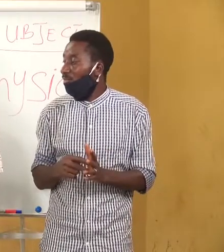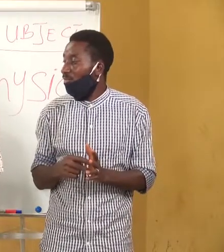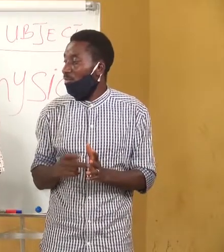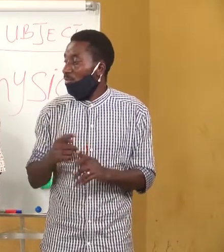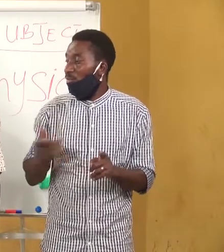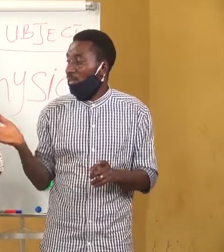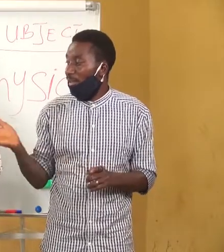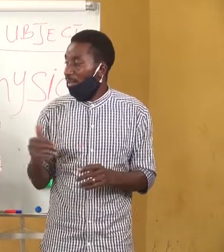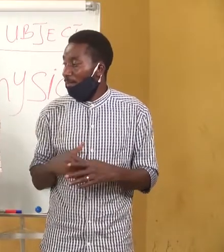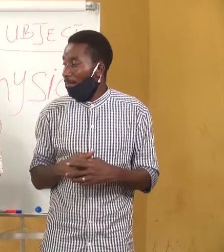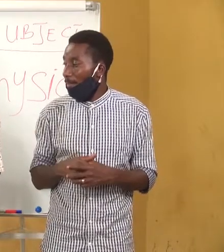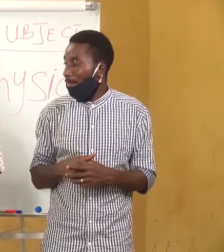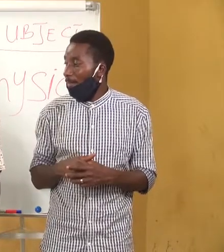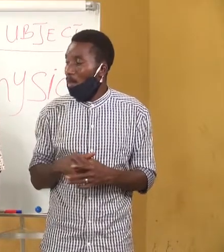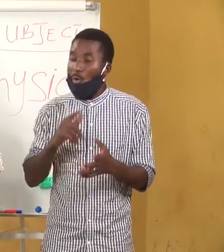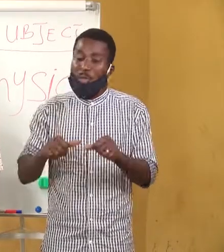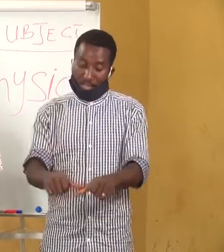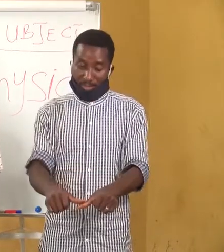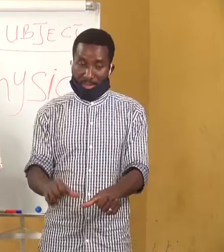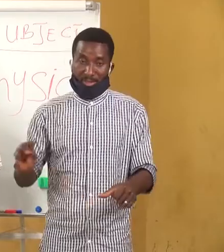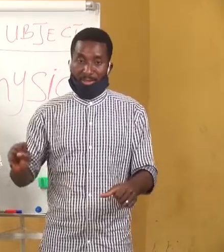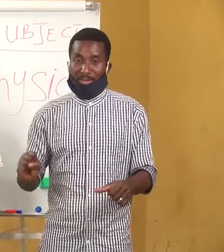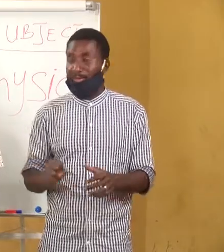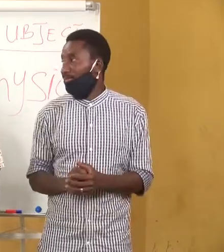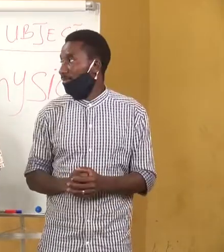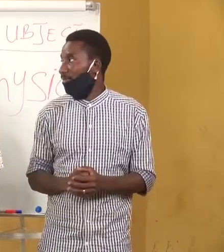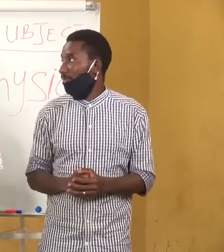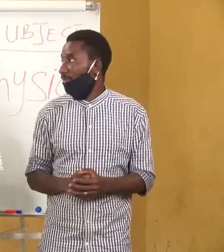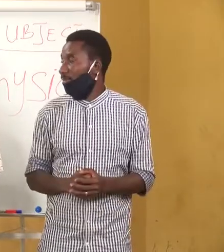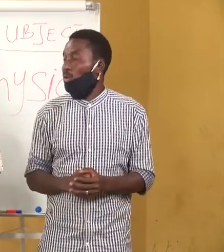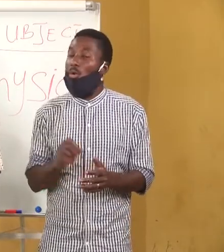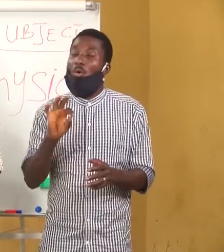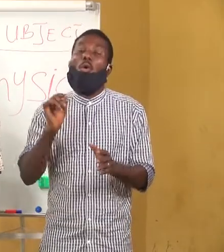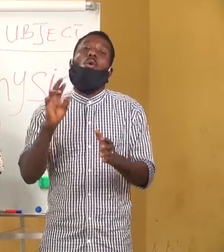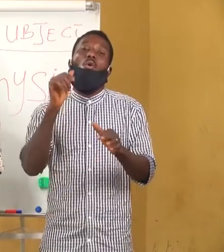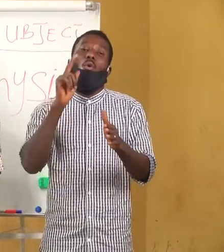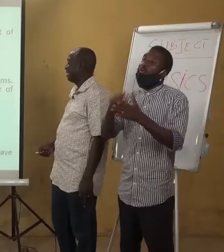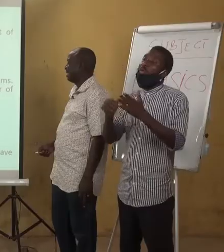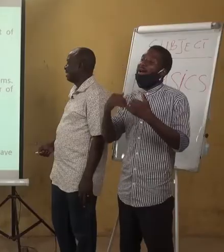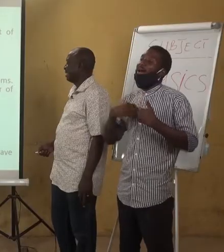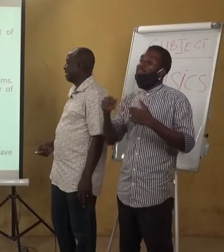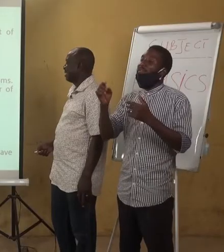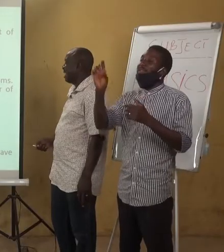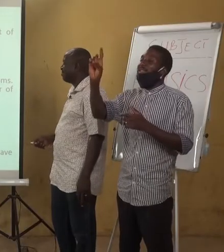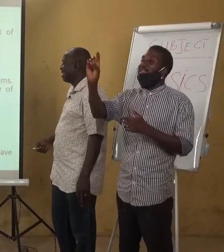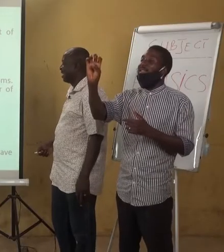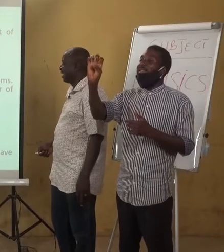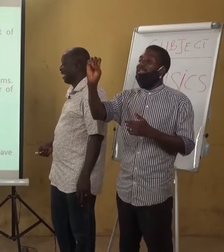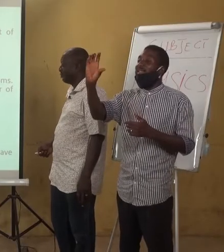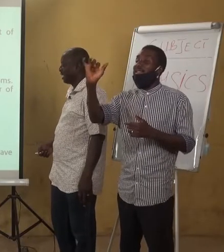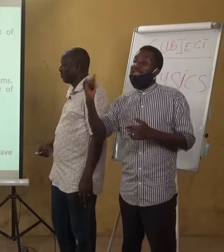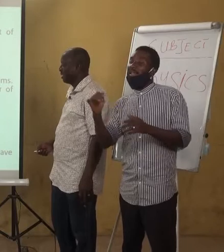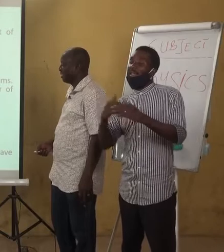from here, which means that what remains, or sorry, what has disintegrated after